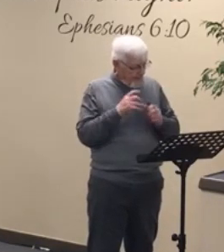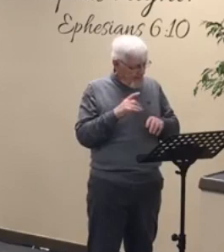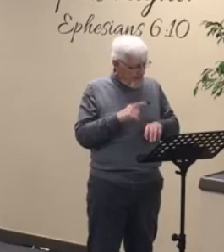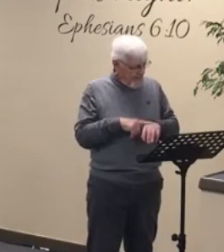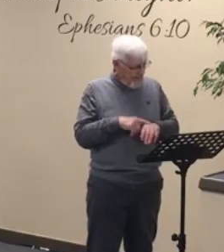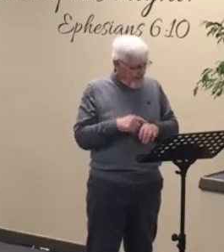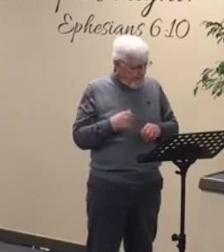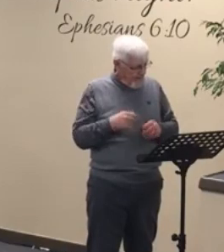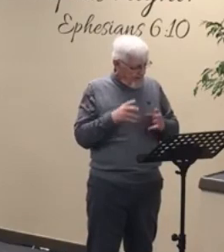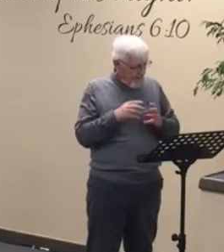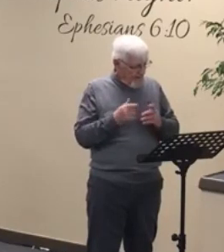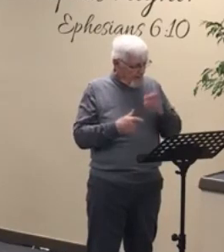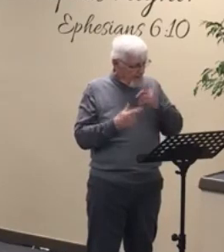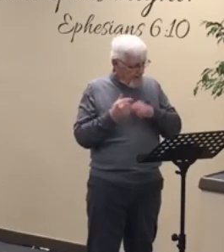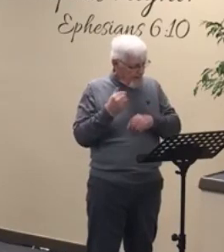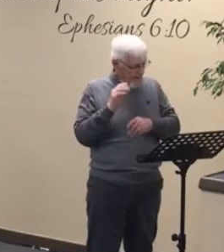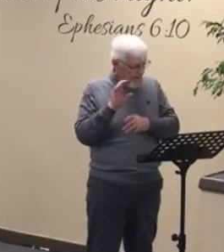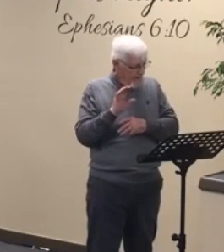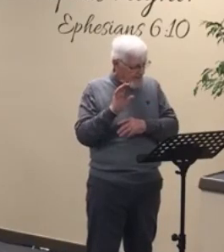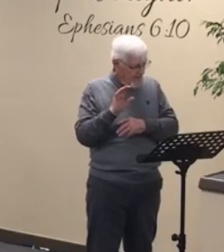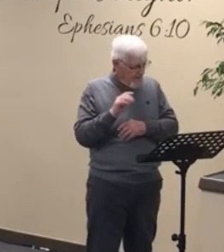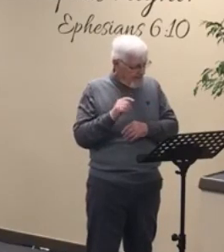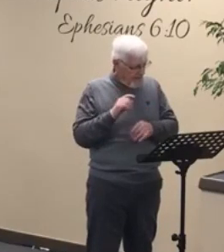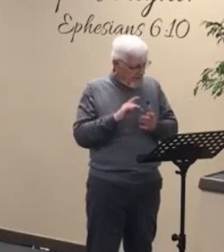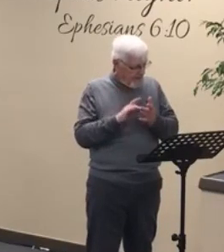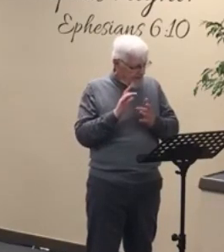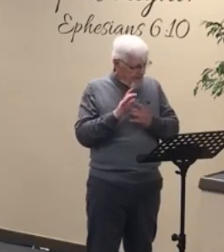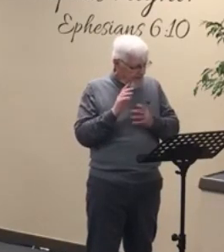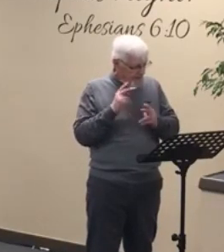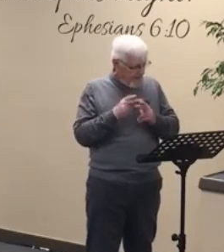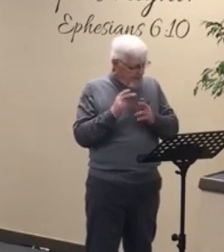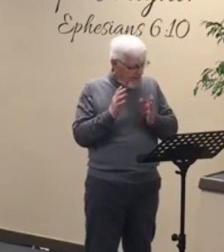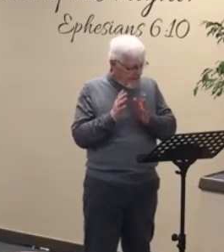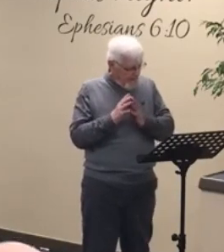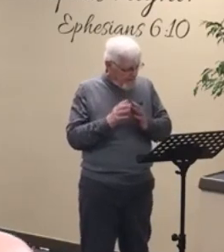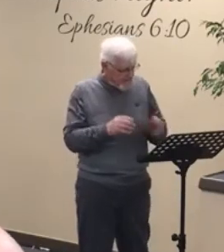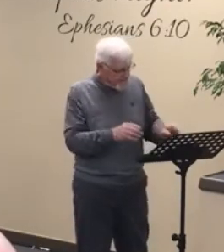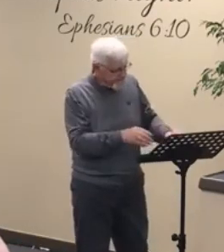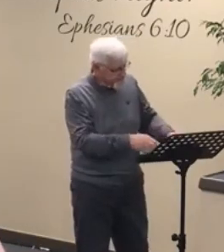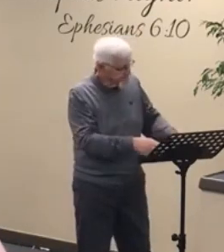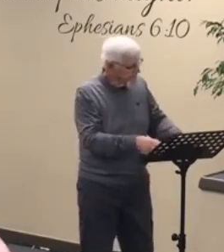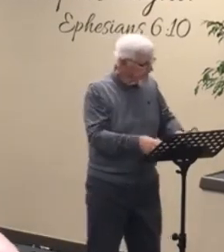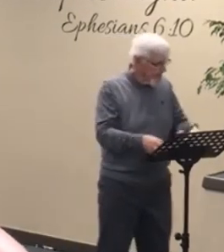and come back this afternoon, Lord. In thy name. Amen.